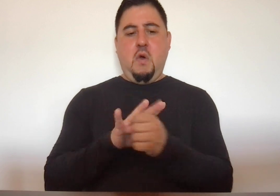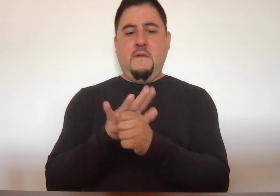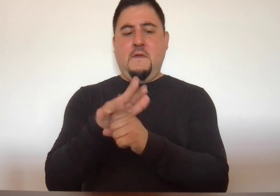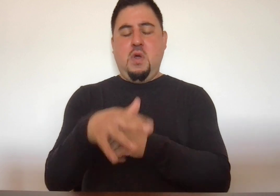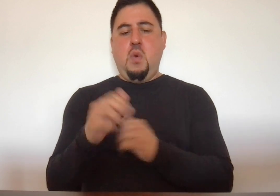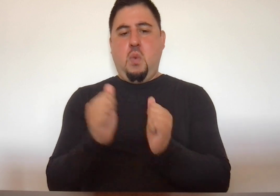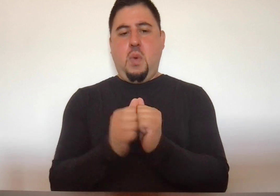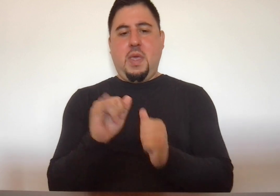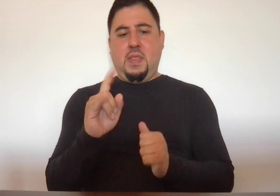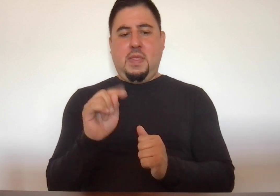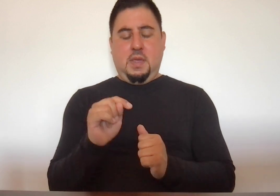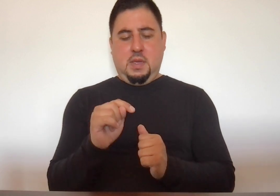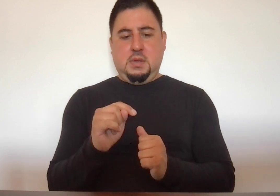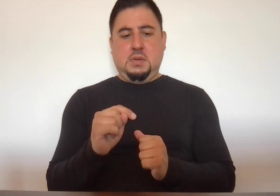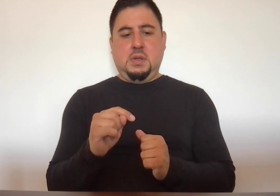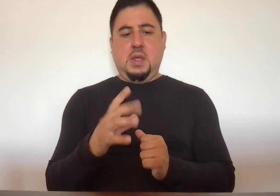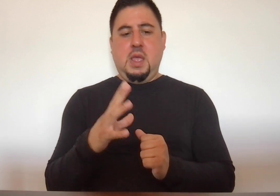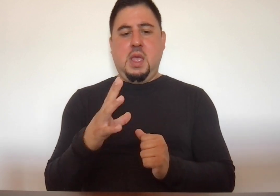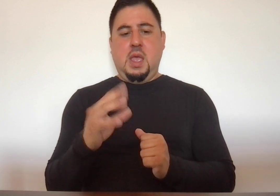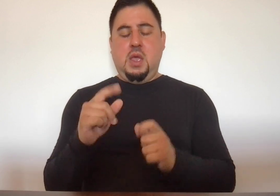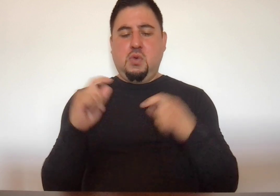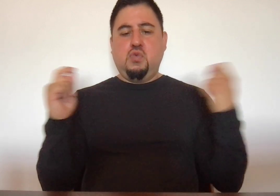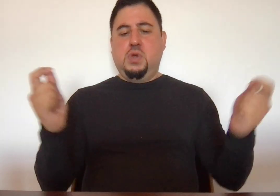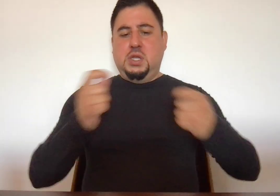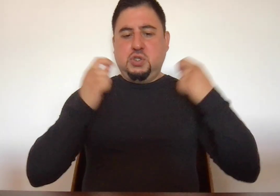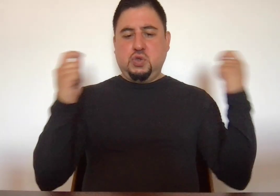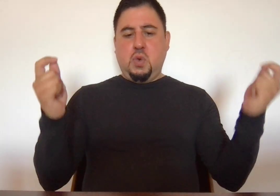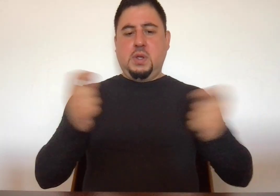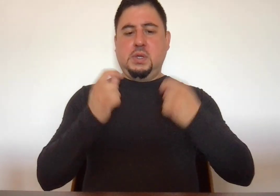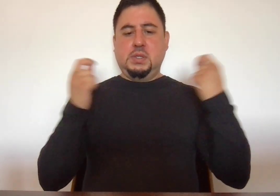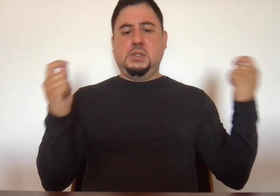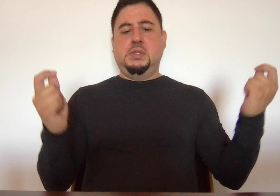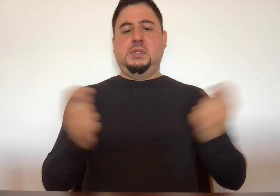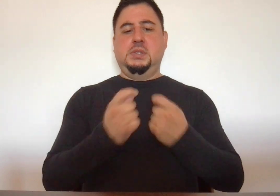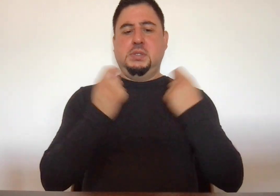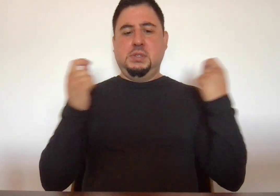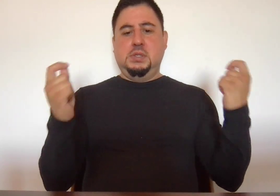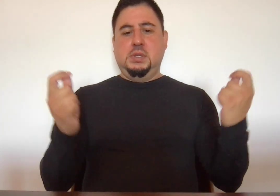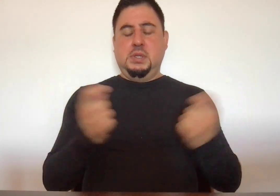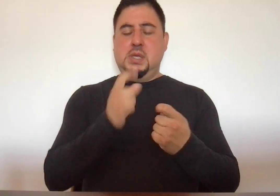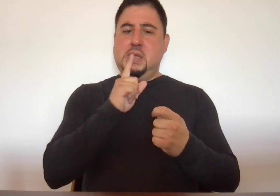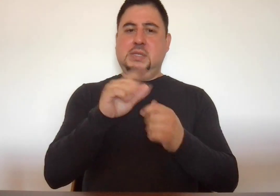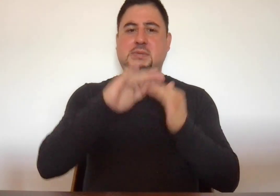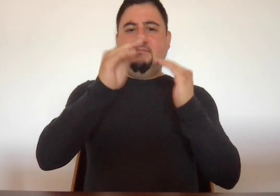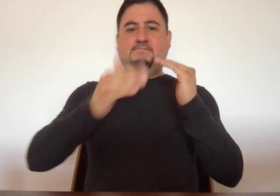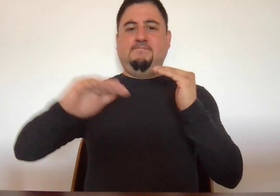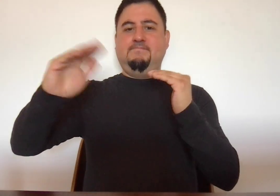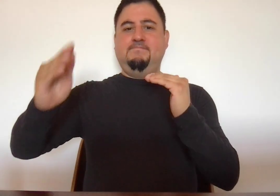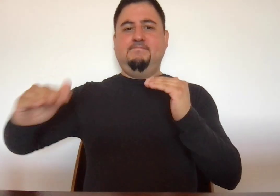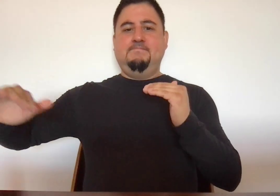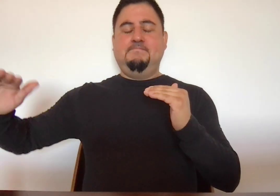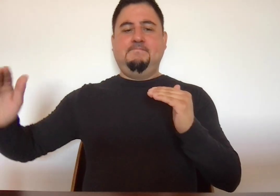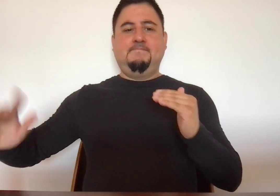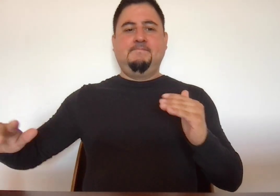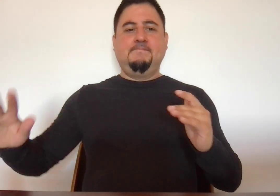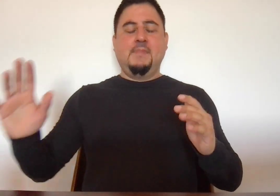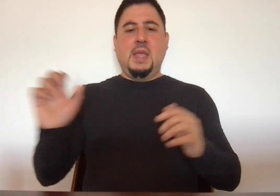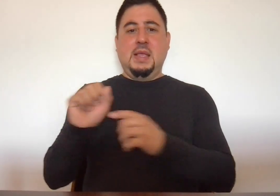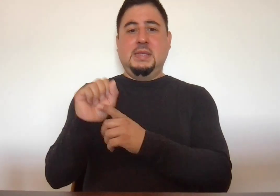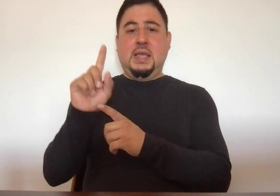it, and rejoicing close the hills. The seed that falls on